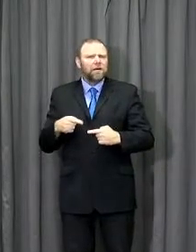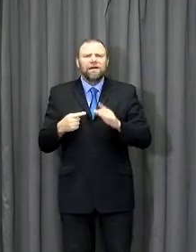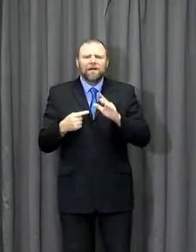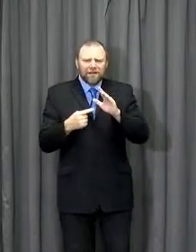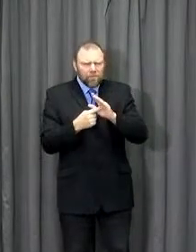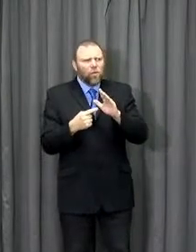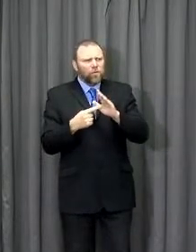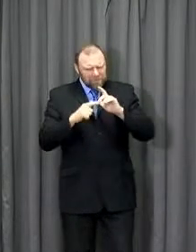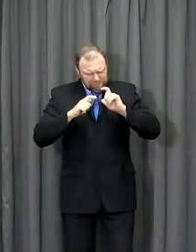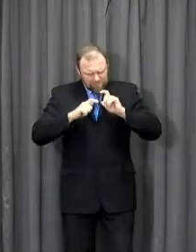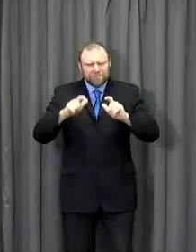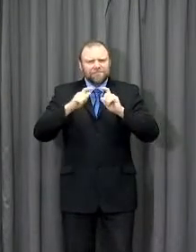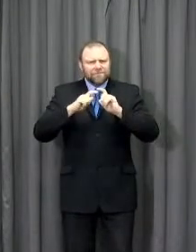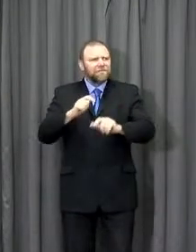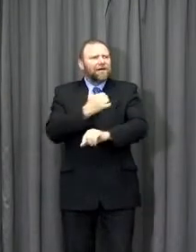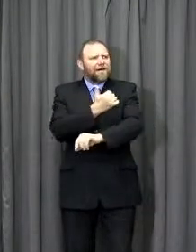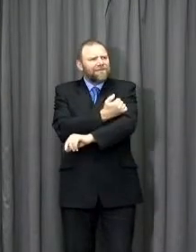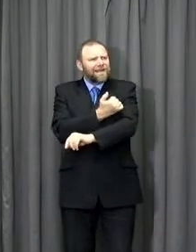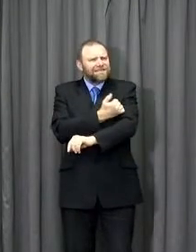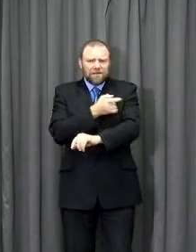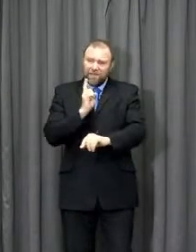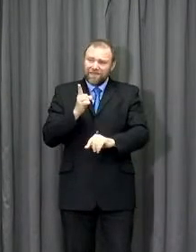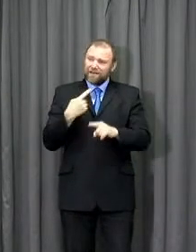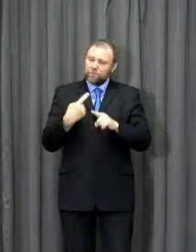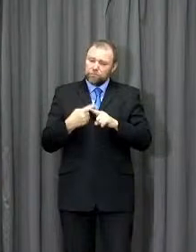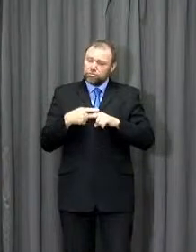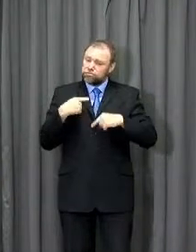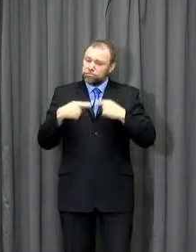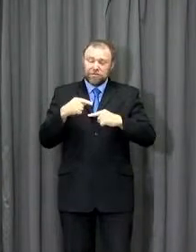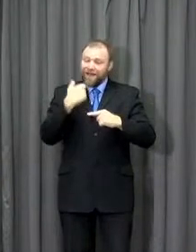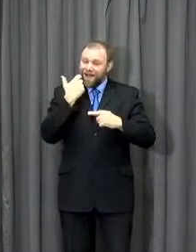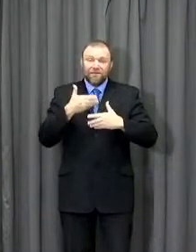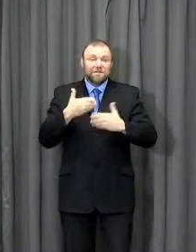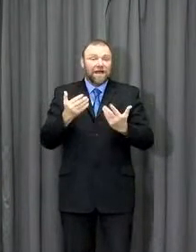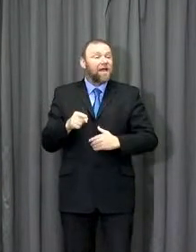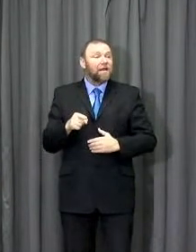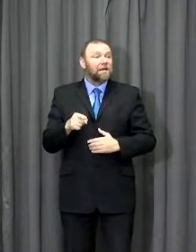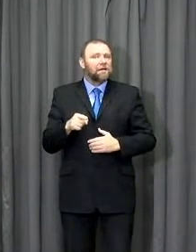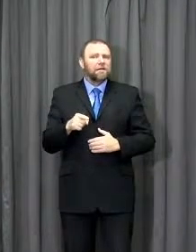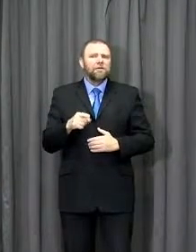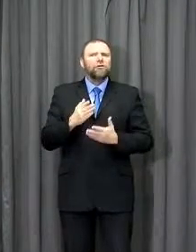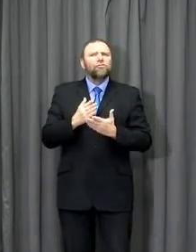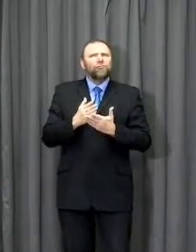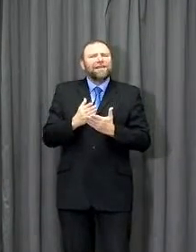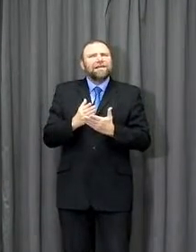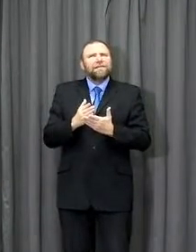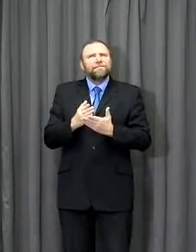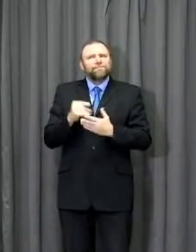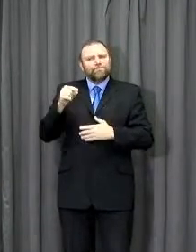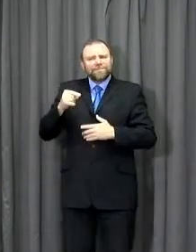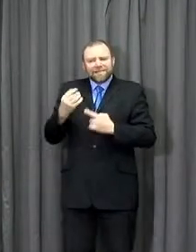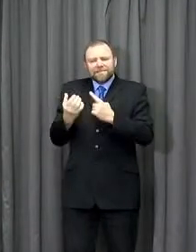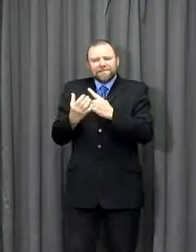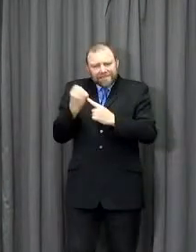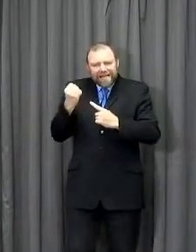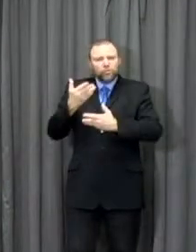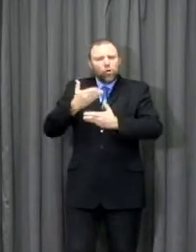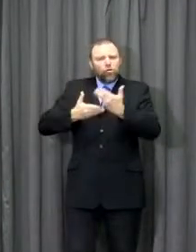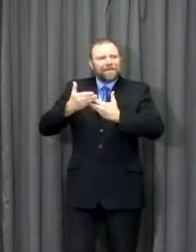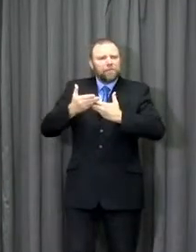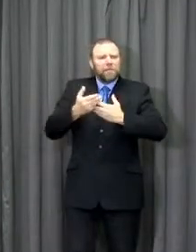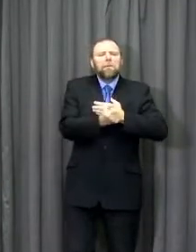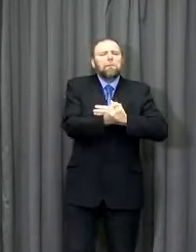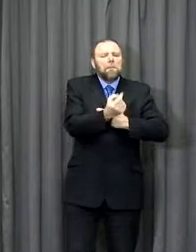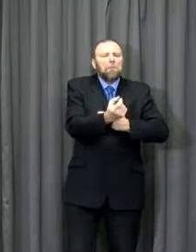that's speeding up every day. So we should see this as a success story, but there will be glitches along the way, which we need to